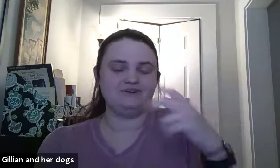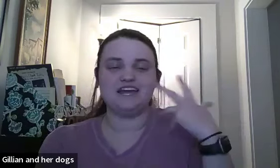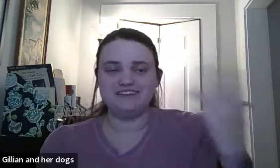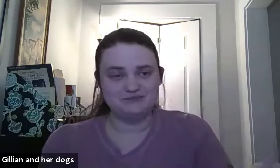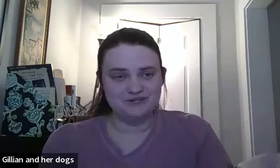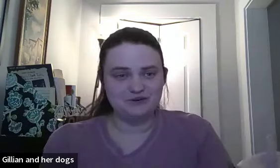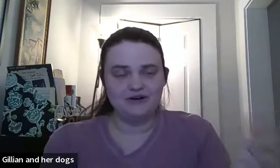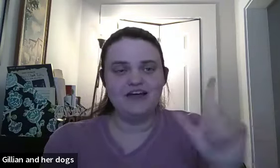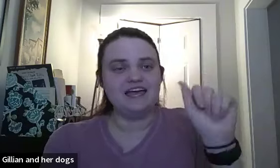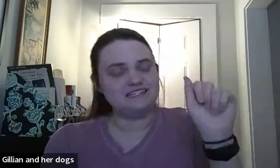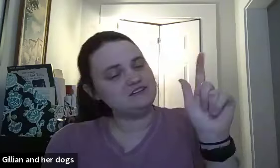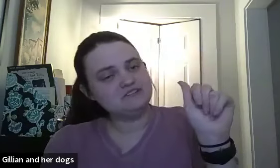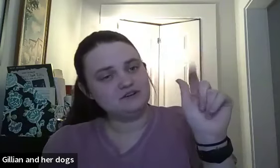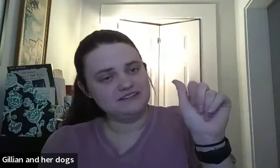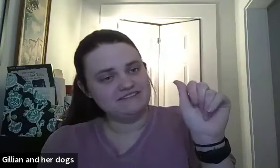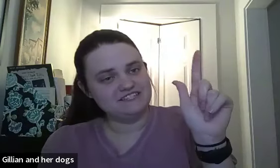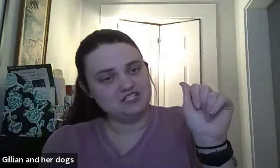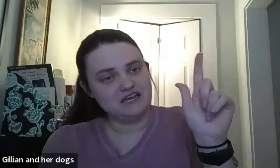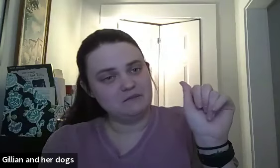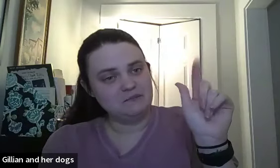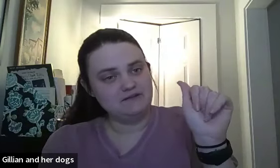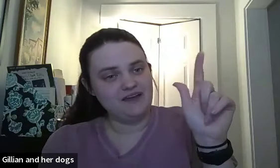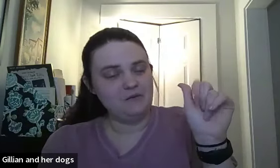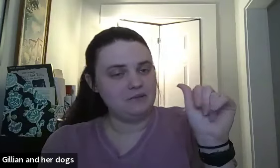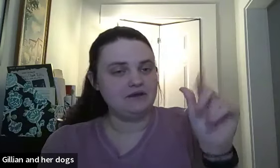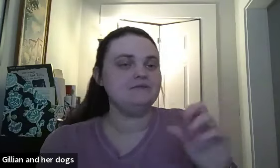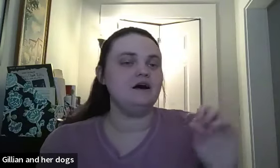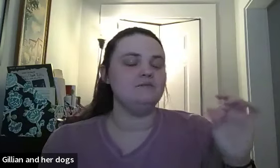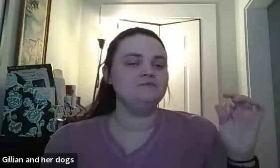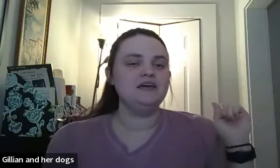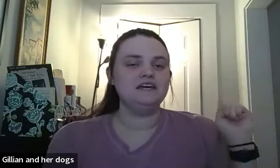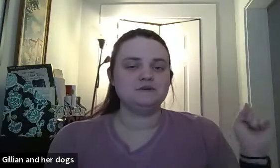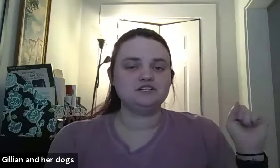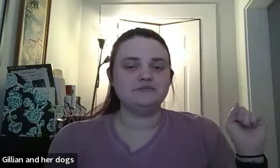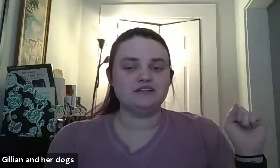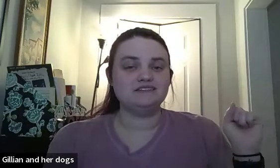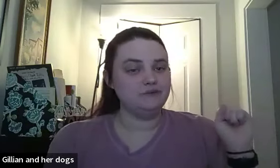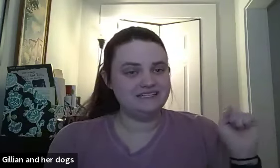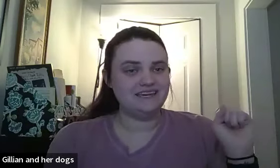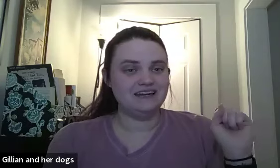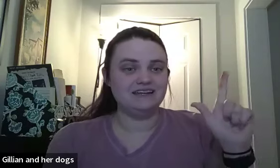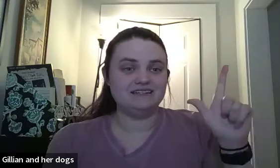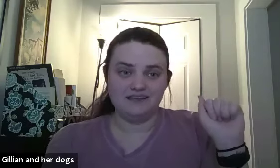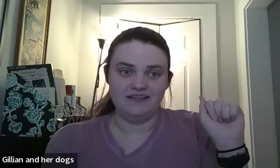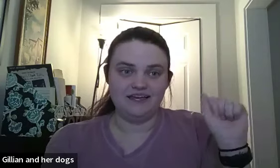which I think is really cool. And it's a little insulting that this is just Alabama. Especially because Louisiana is